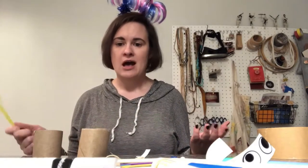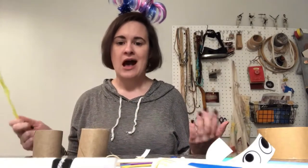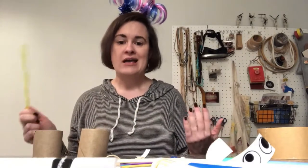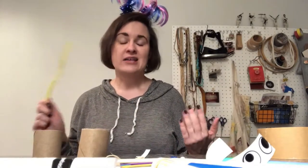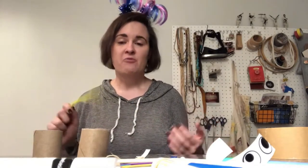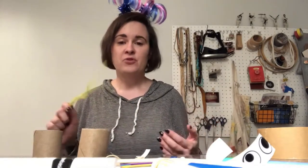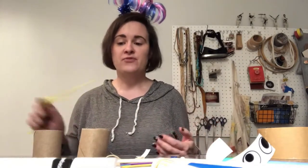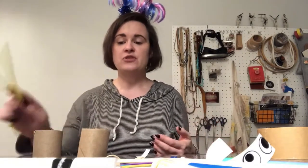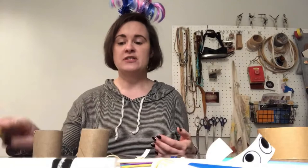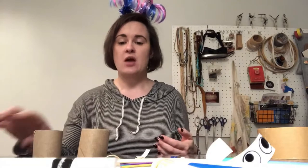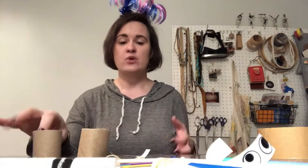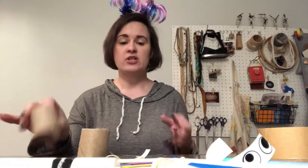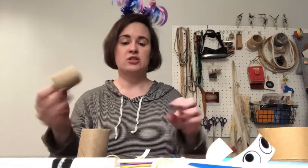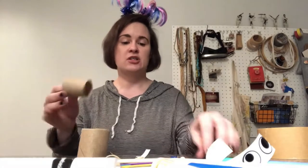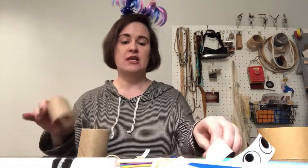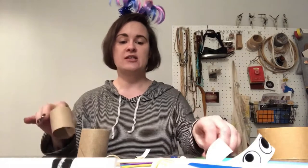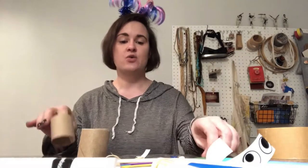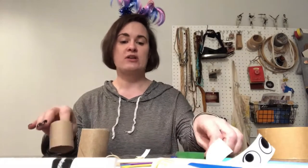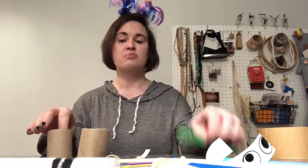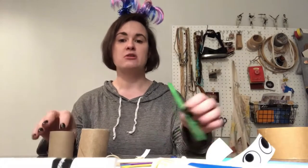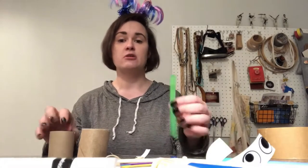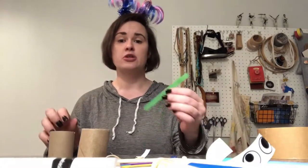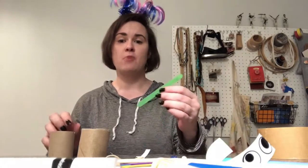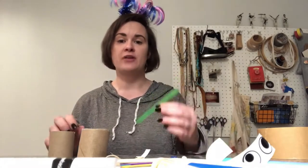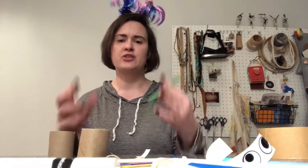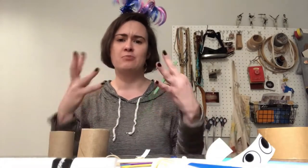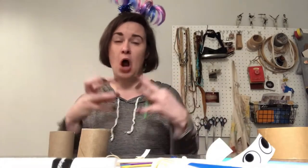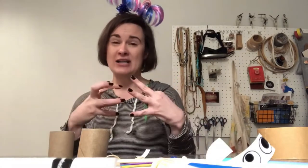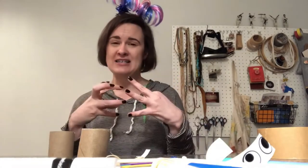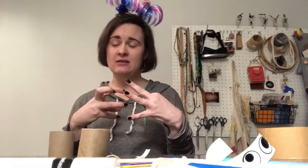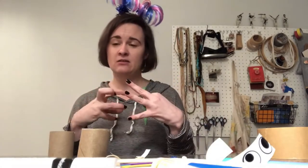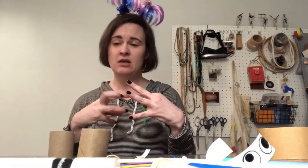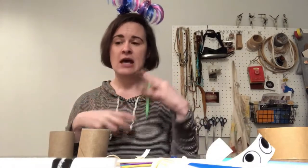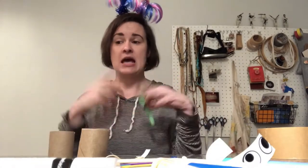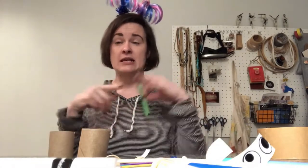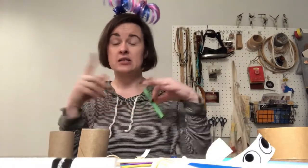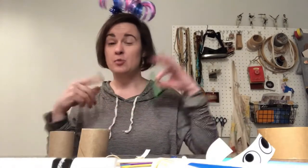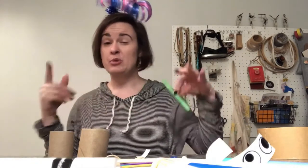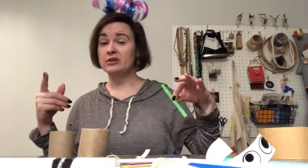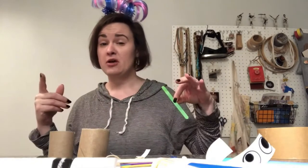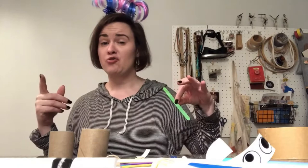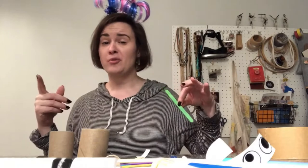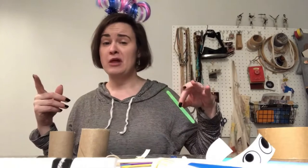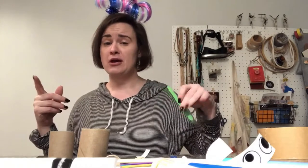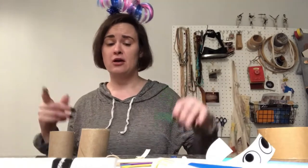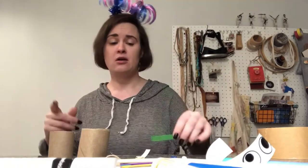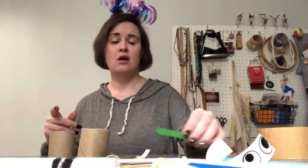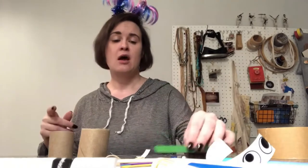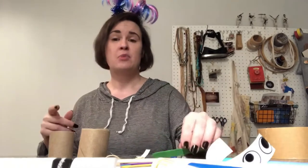It's helpful if you decide which thing is going to be your monster body and then you can build out from there. But